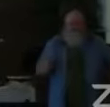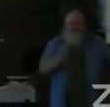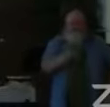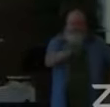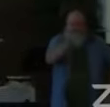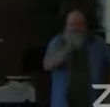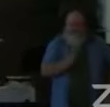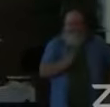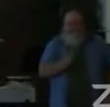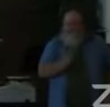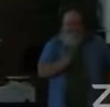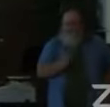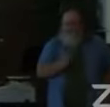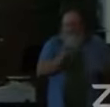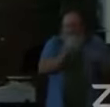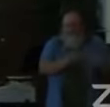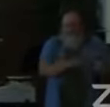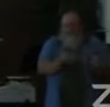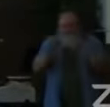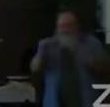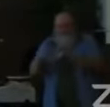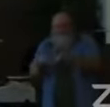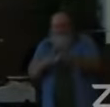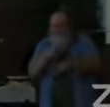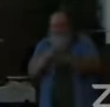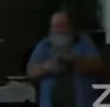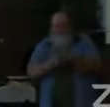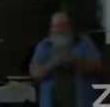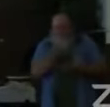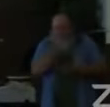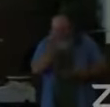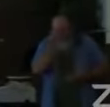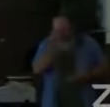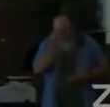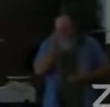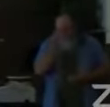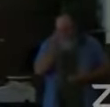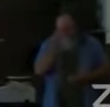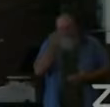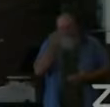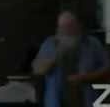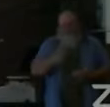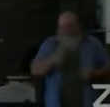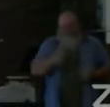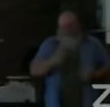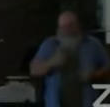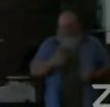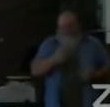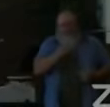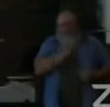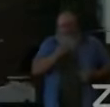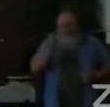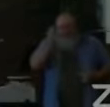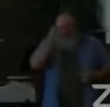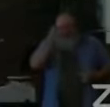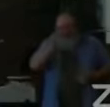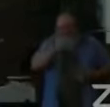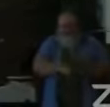which transcends all understanding, will guard your hearts and your minds in Christ Jesus."